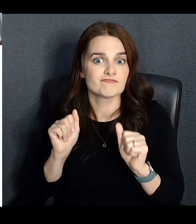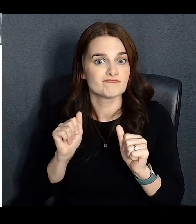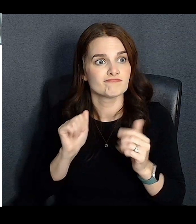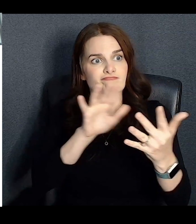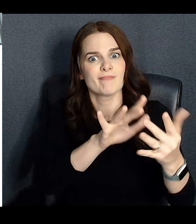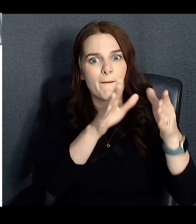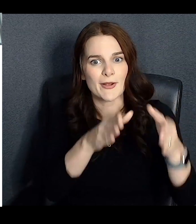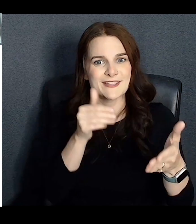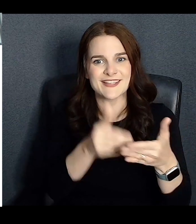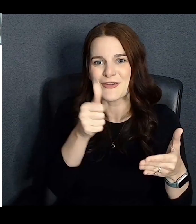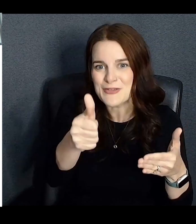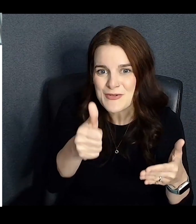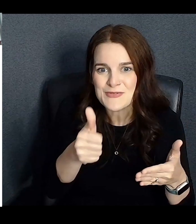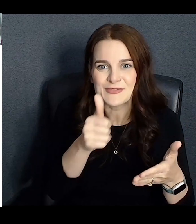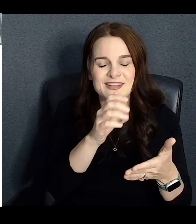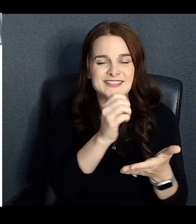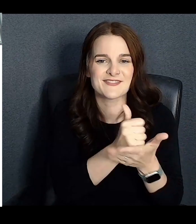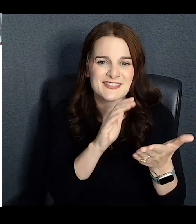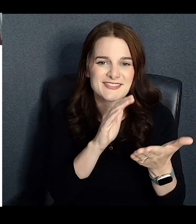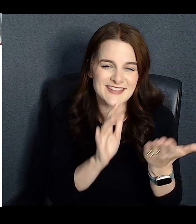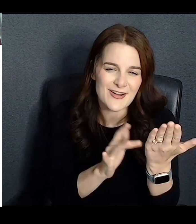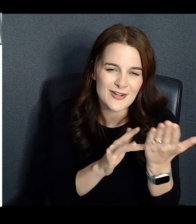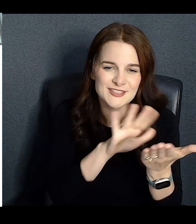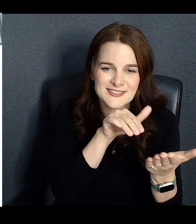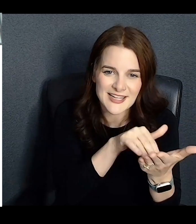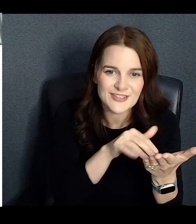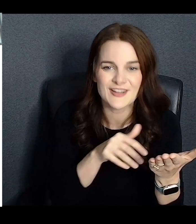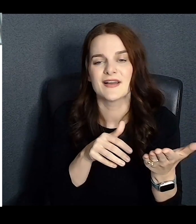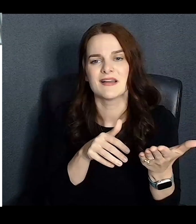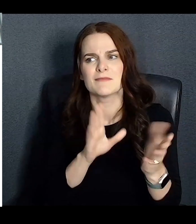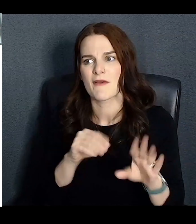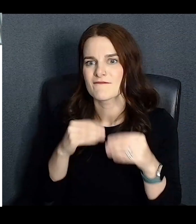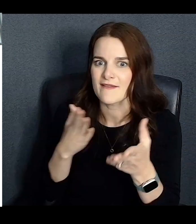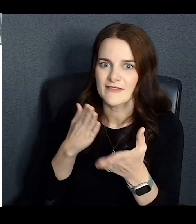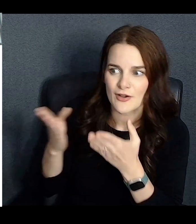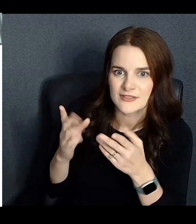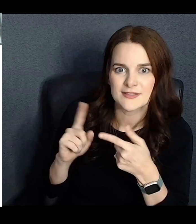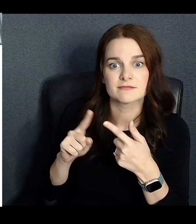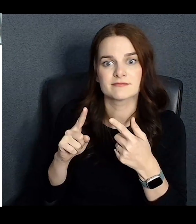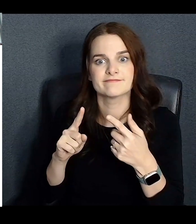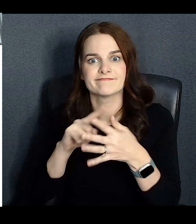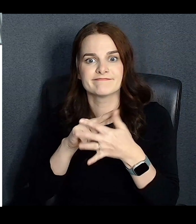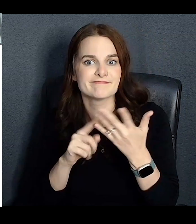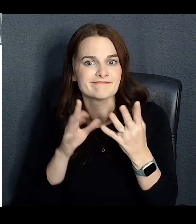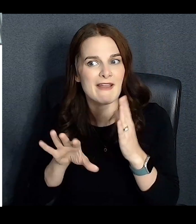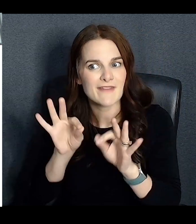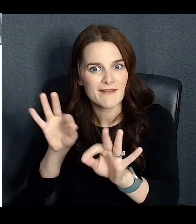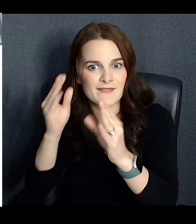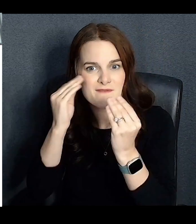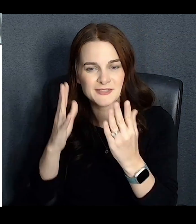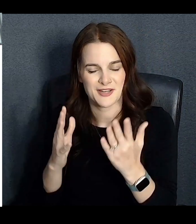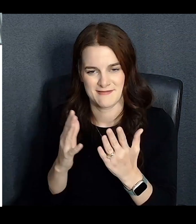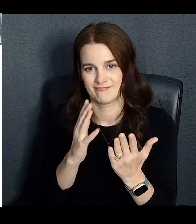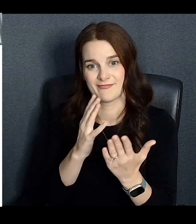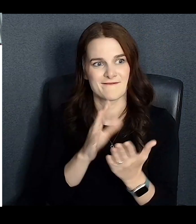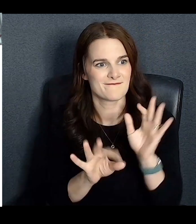assistive technology resource center near you who can provide services and consultation and help you find assistive technology that